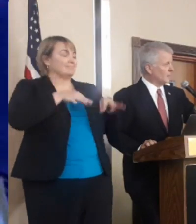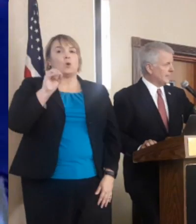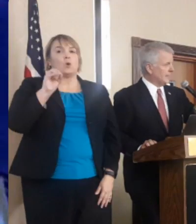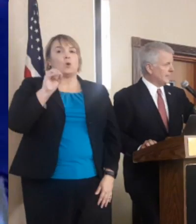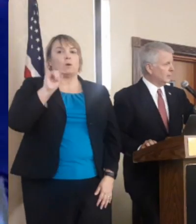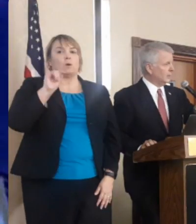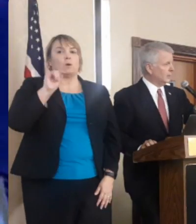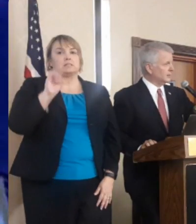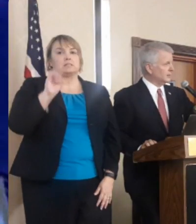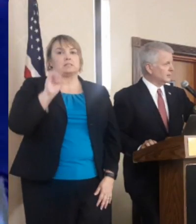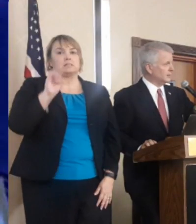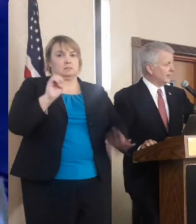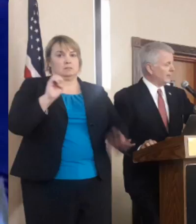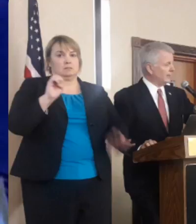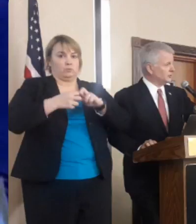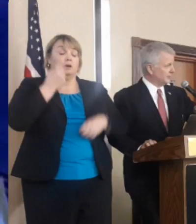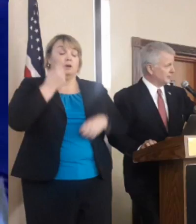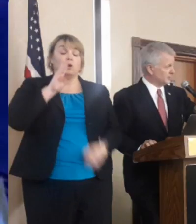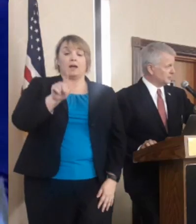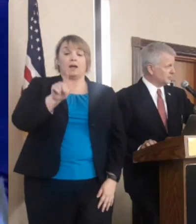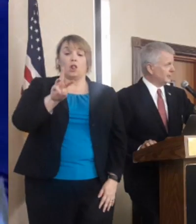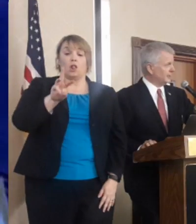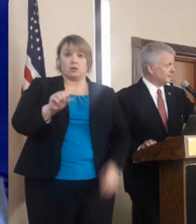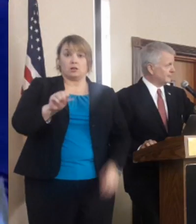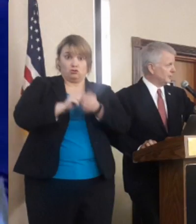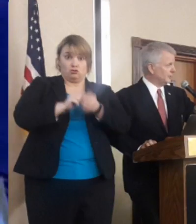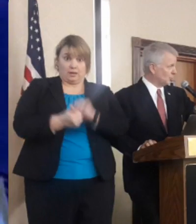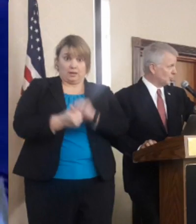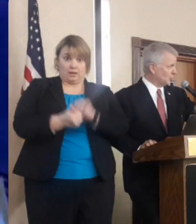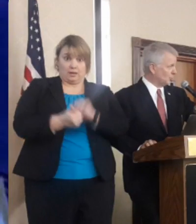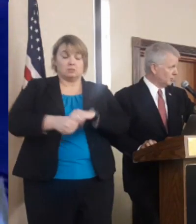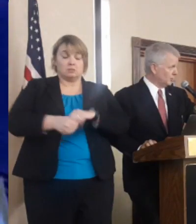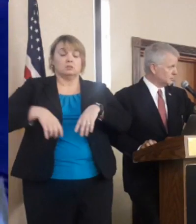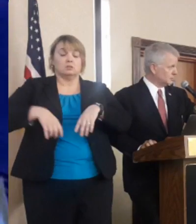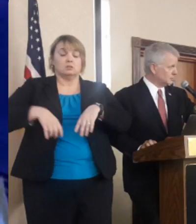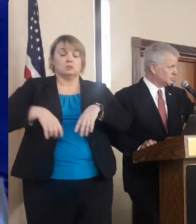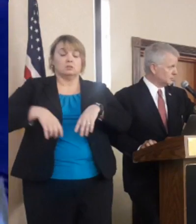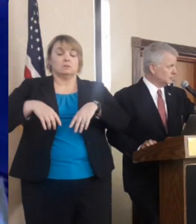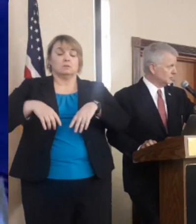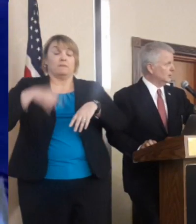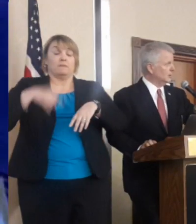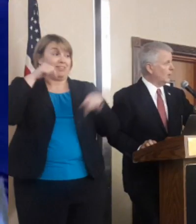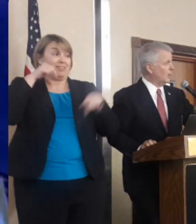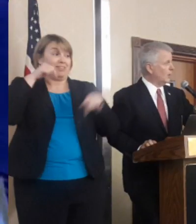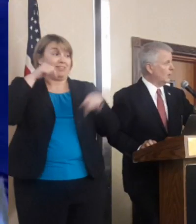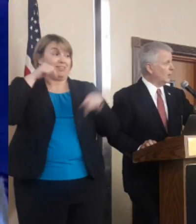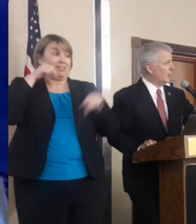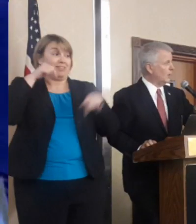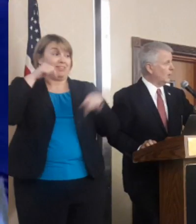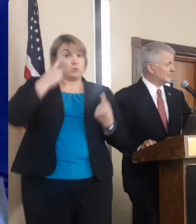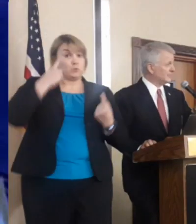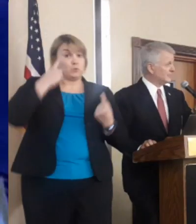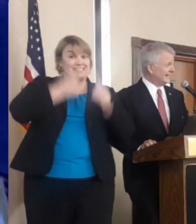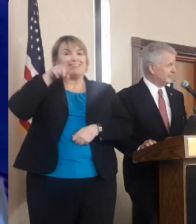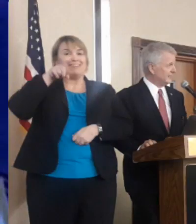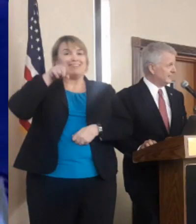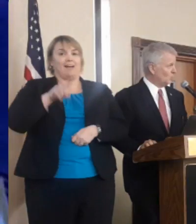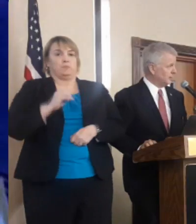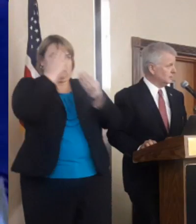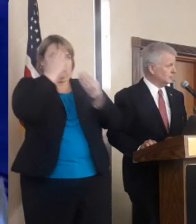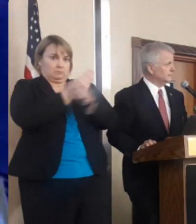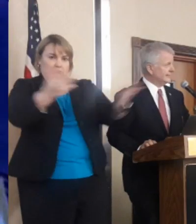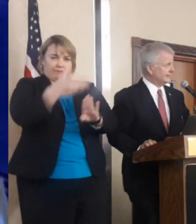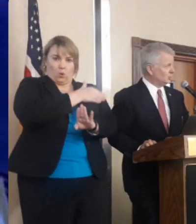for bylaw changes to be considered by this body, they have to have been appropriately noticed. What was noticed in this one